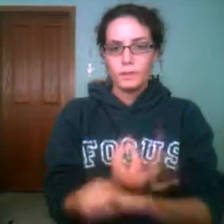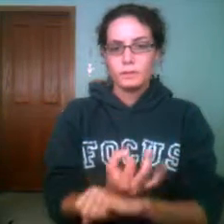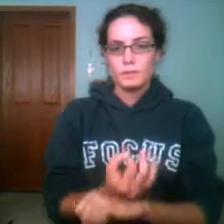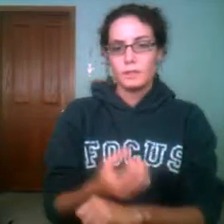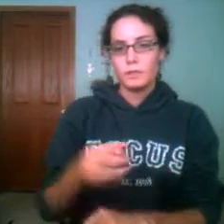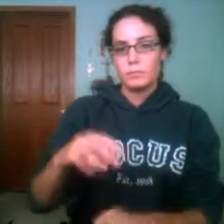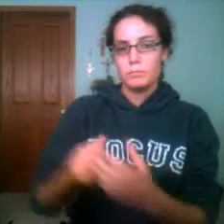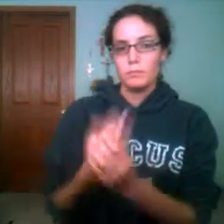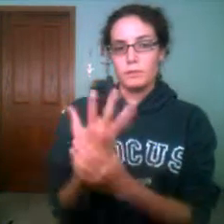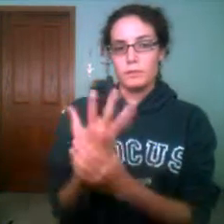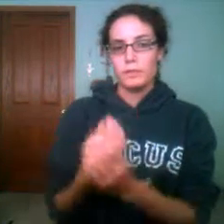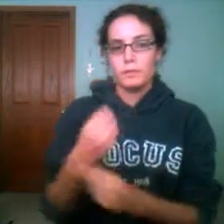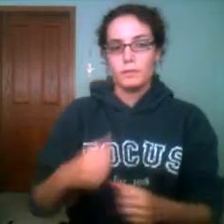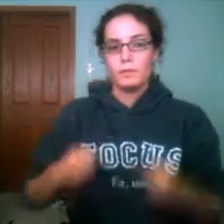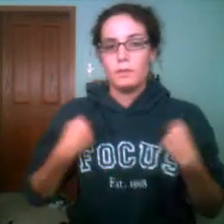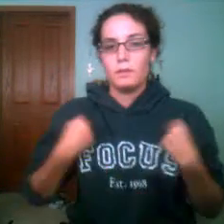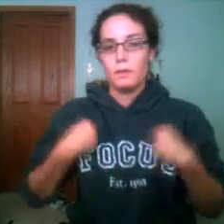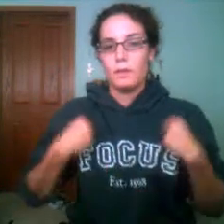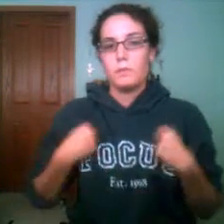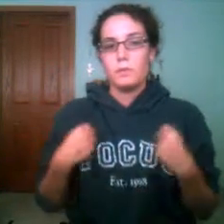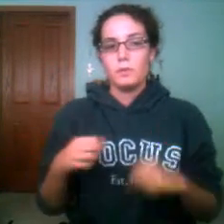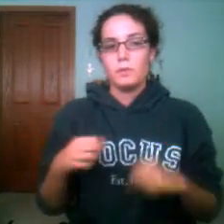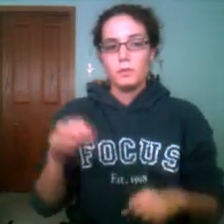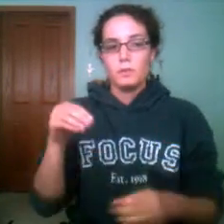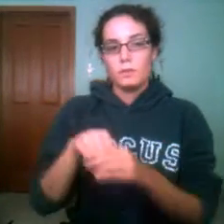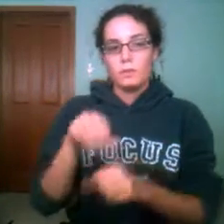Fossils are traces of plants or animals preserved in rock.